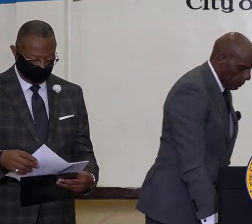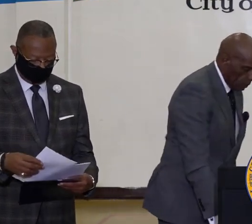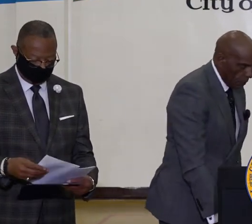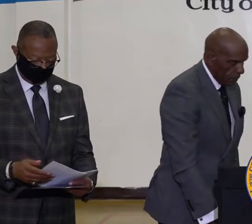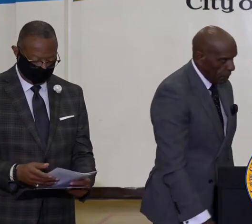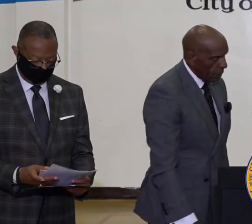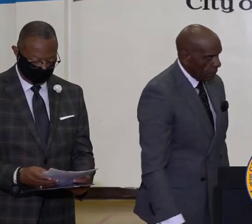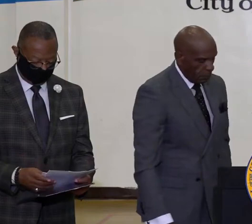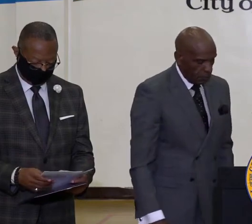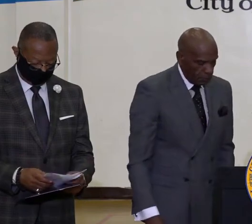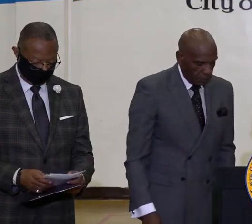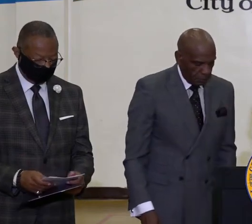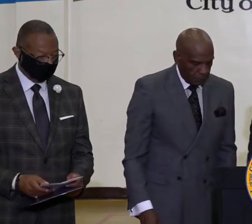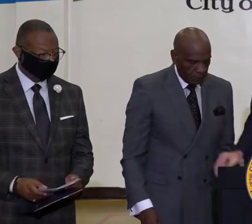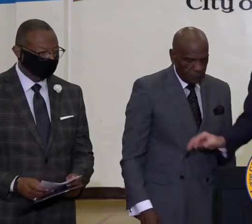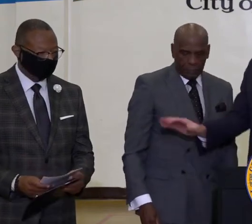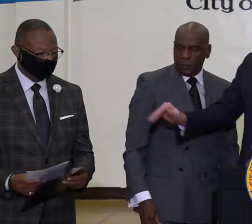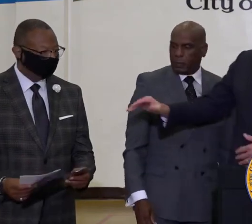Mom.